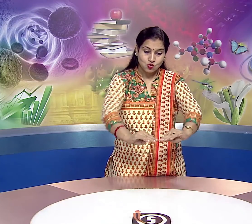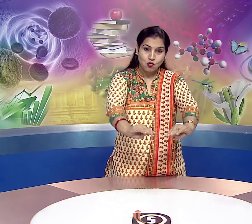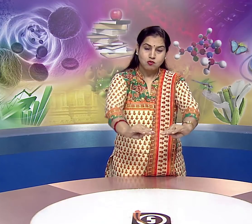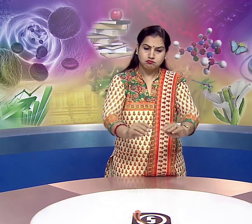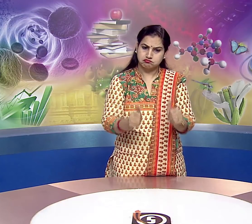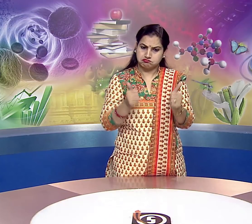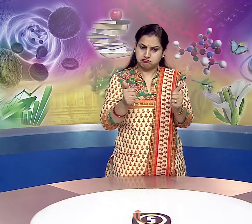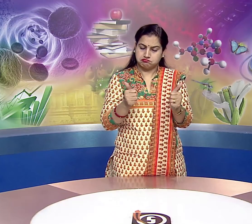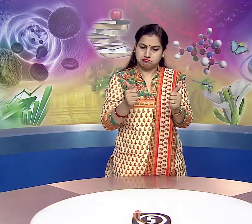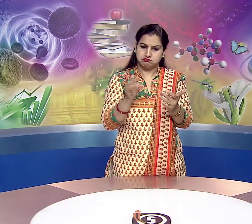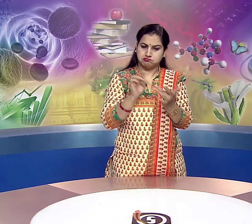for his sleep.